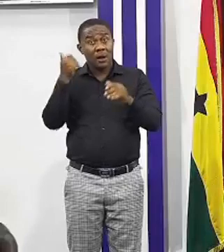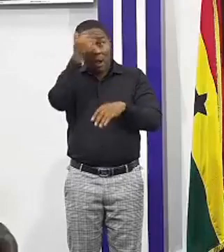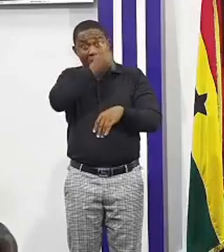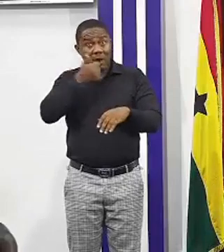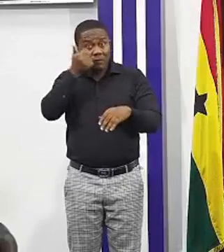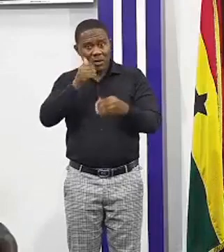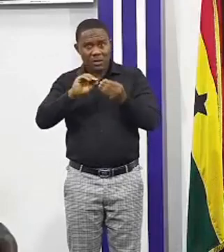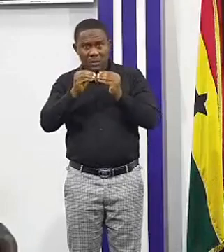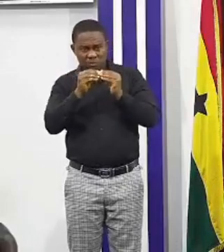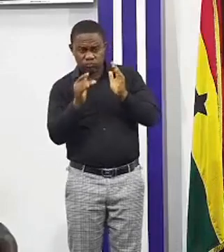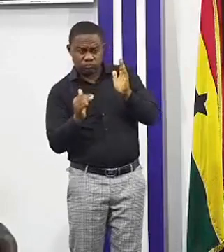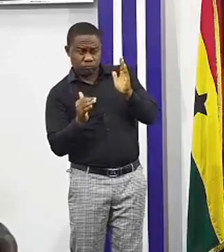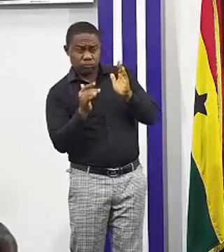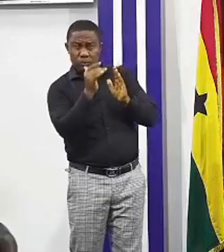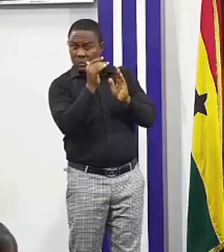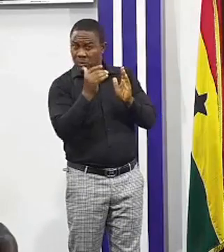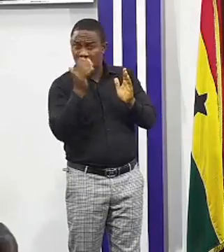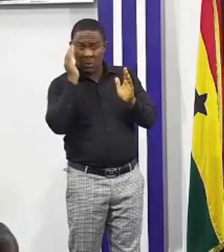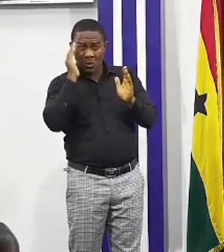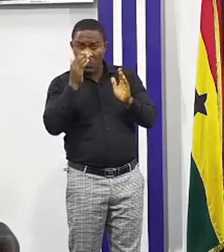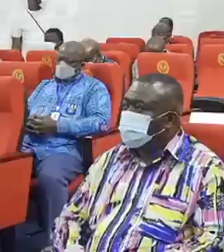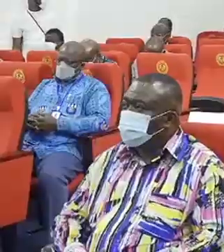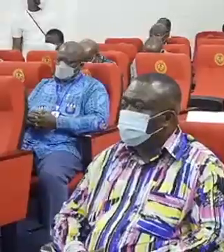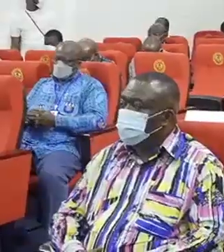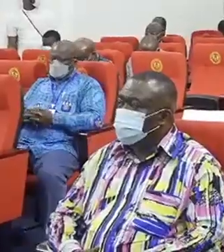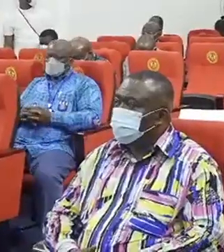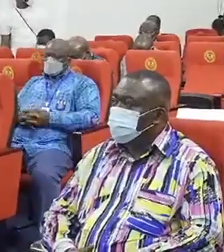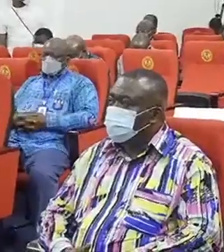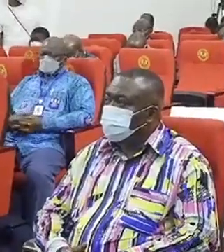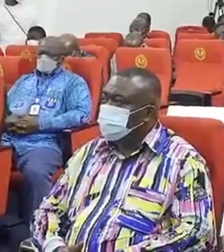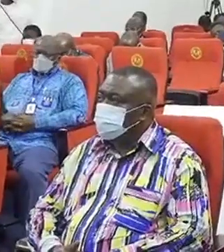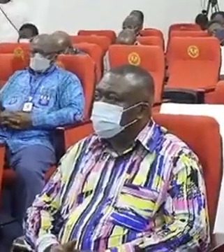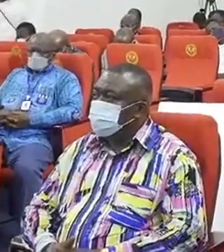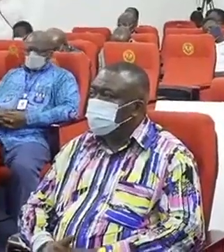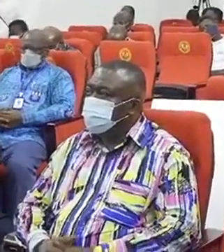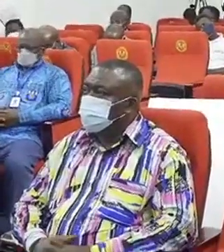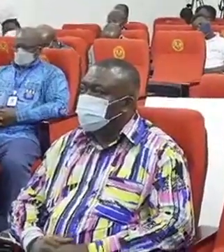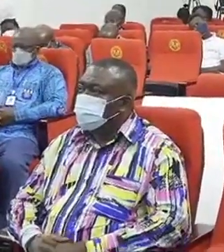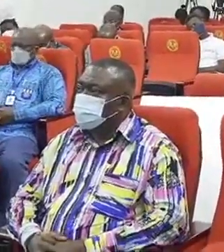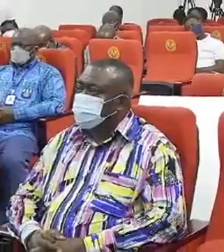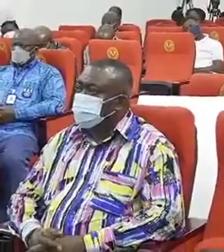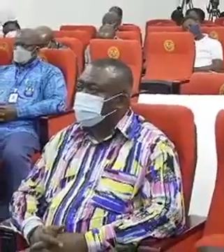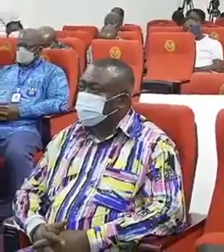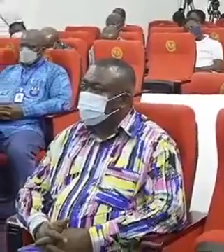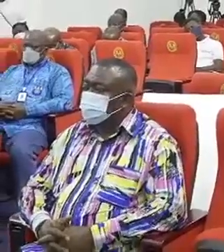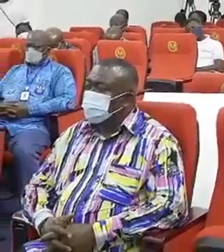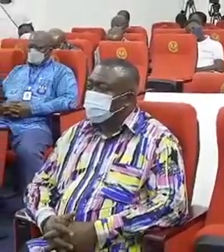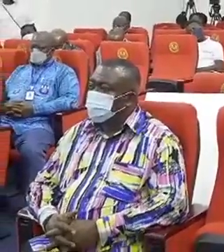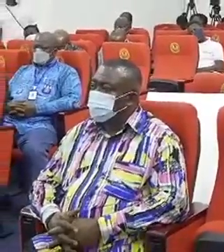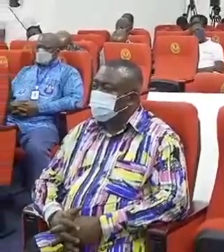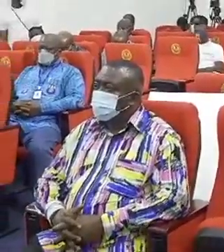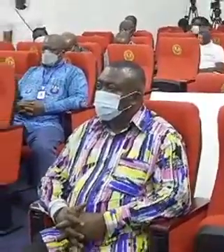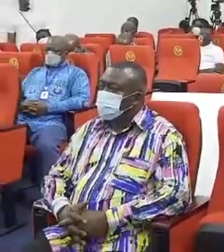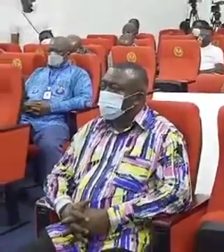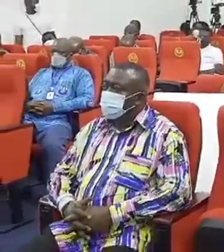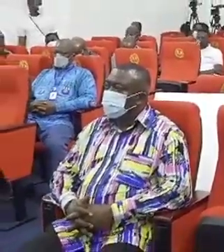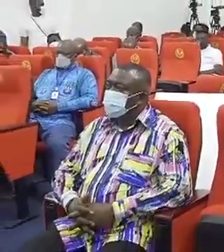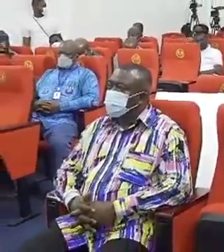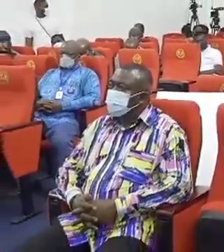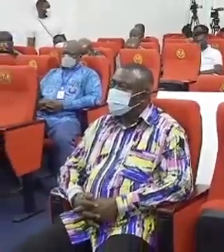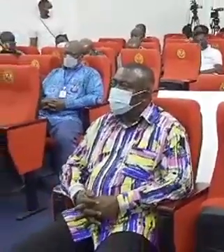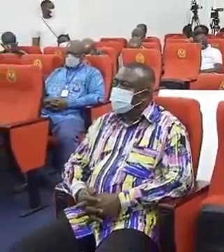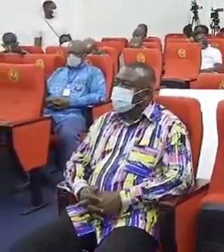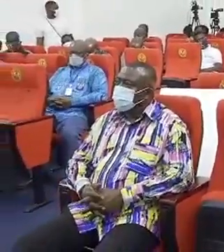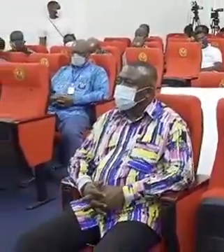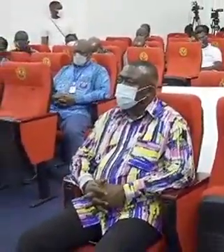population, we are even going to enhance it a bit more, further enhancing the testing regime, which will give us a